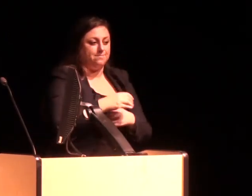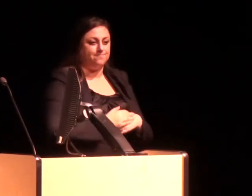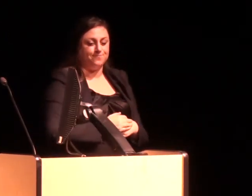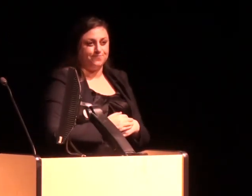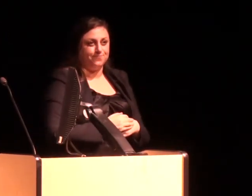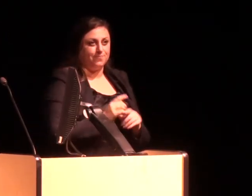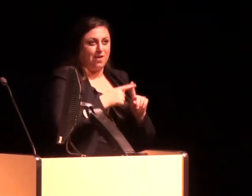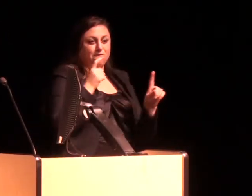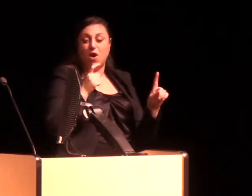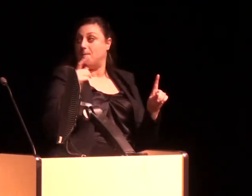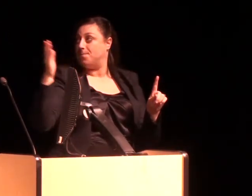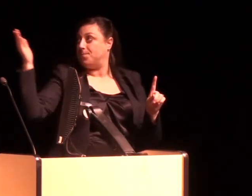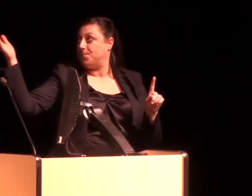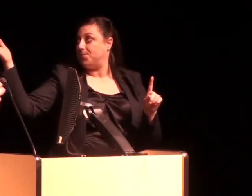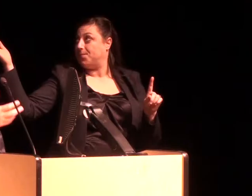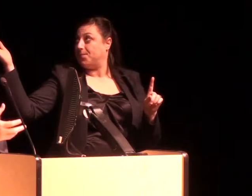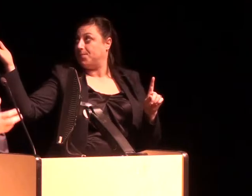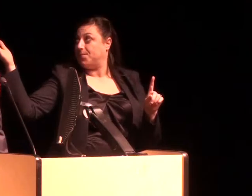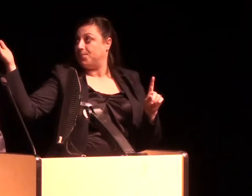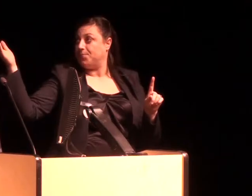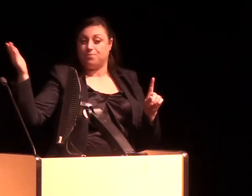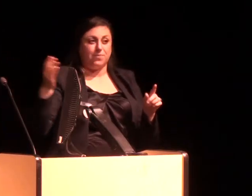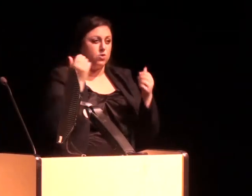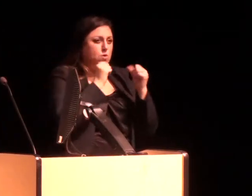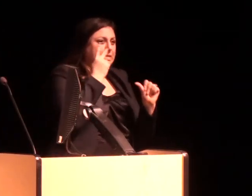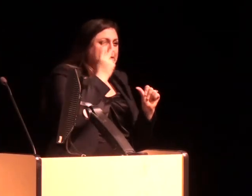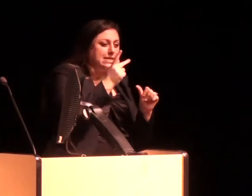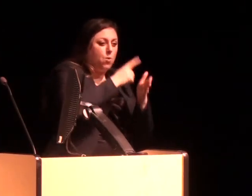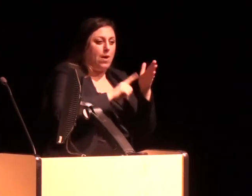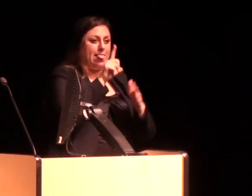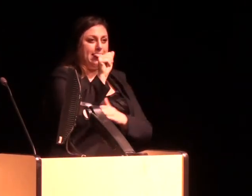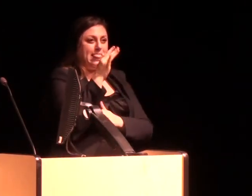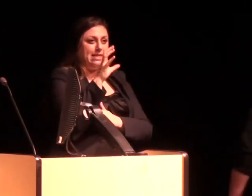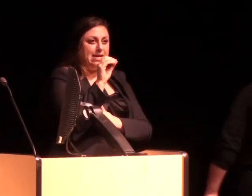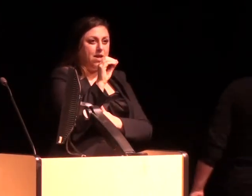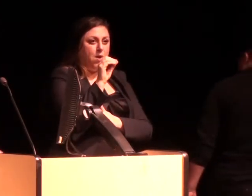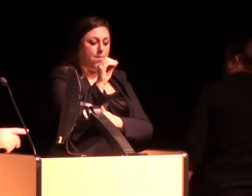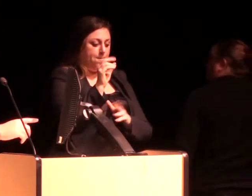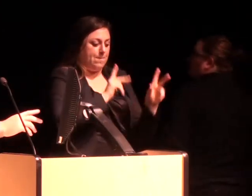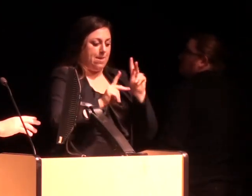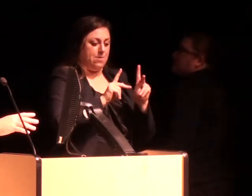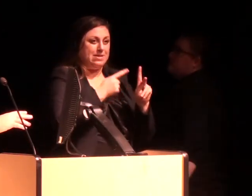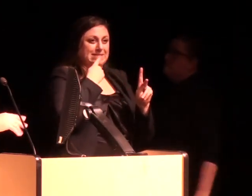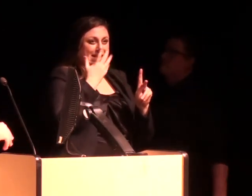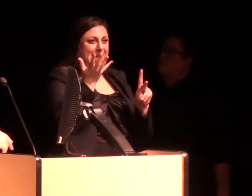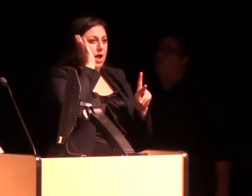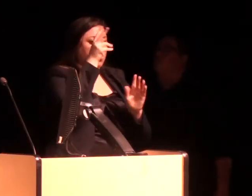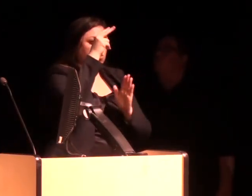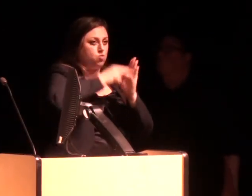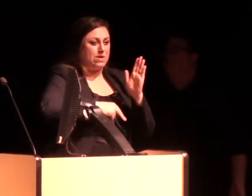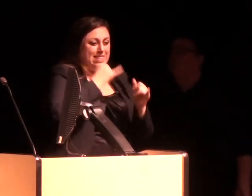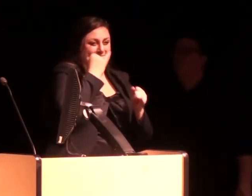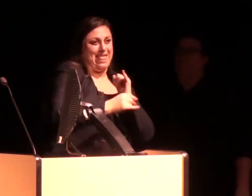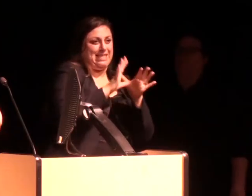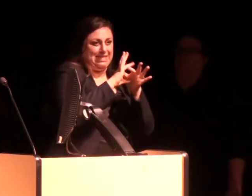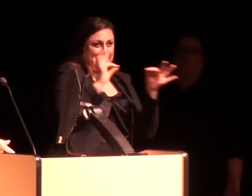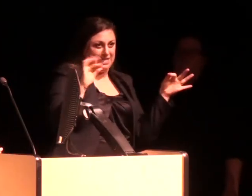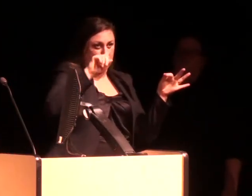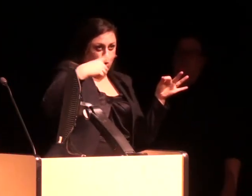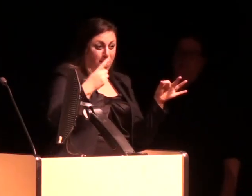the Univision, trying to see what the Latino population said. I'm going to read only the last